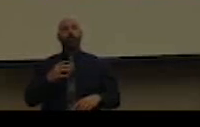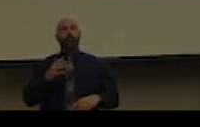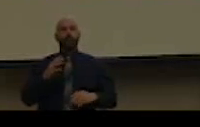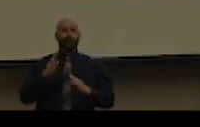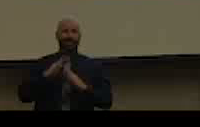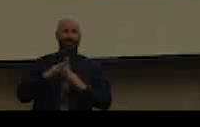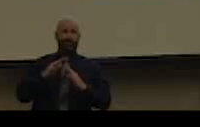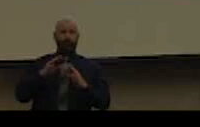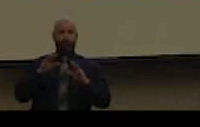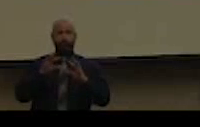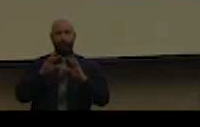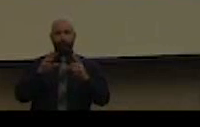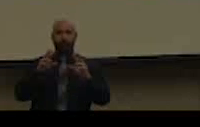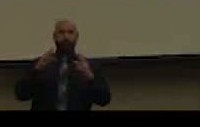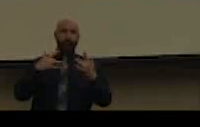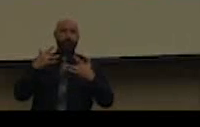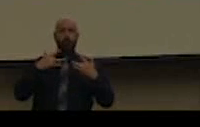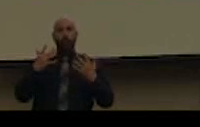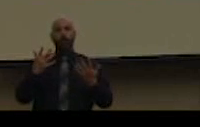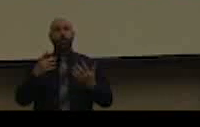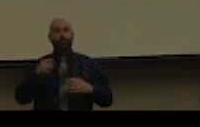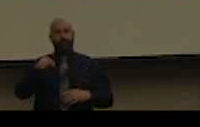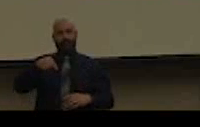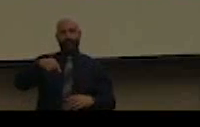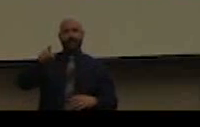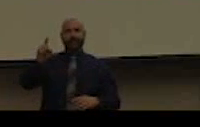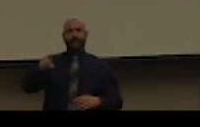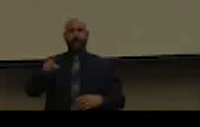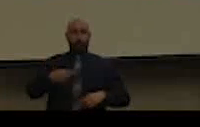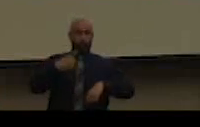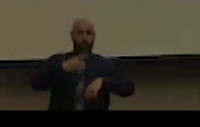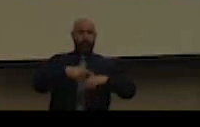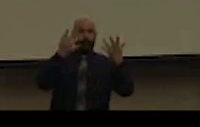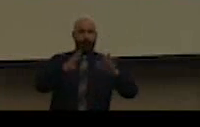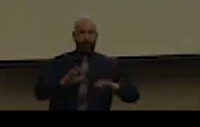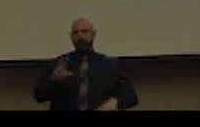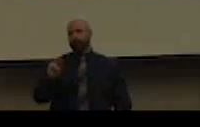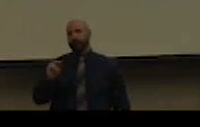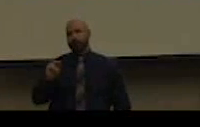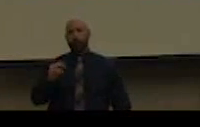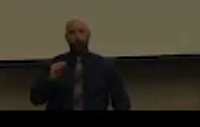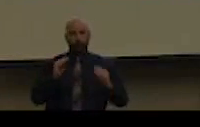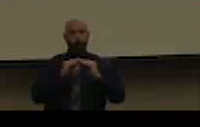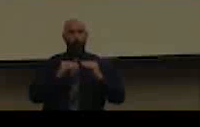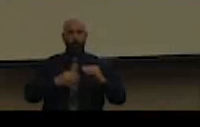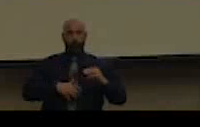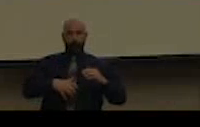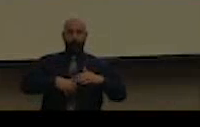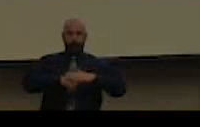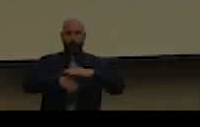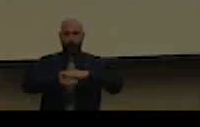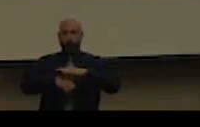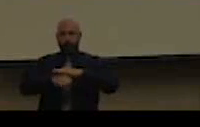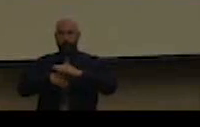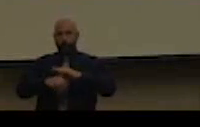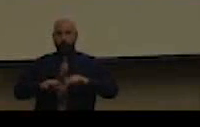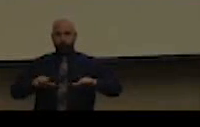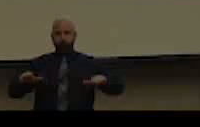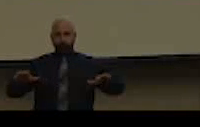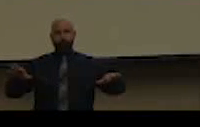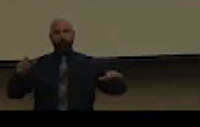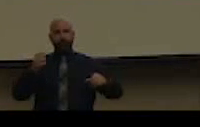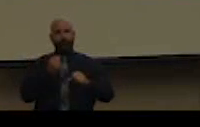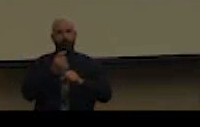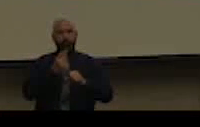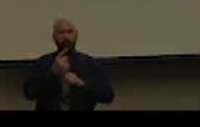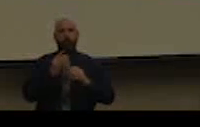not a one-time need. We have more babies being born and we have more children matriculating through that process. And I think as much as we